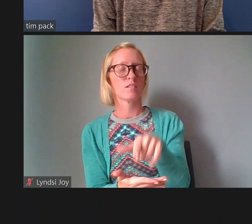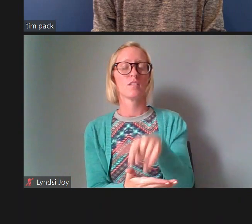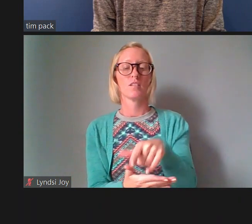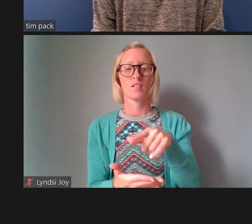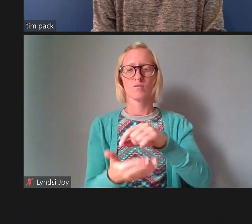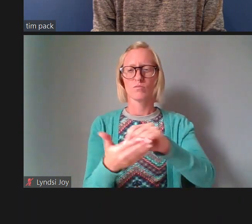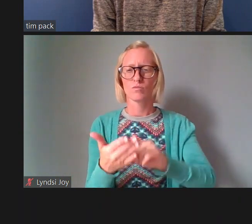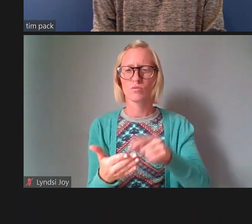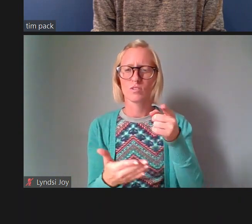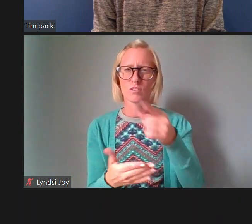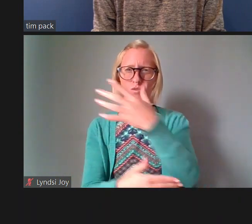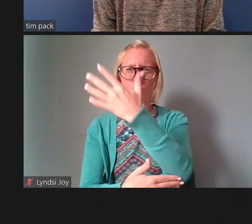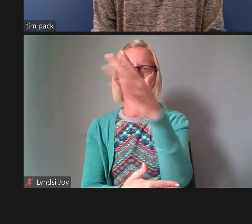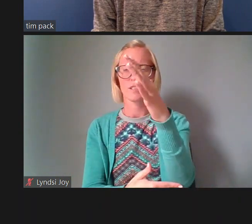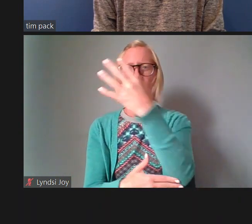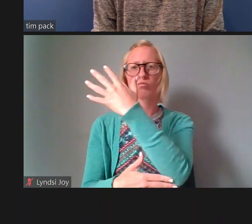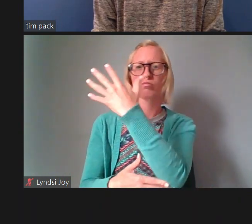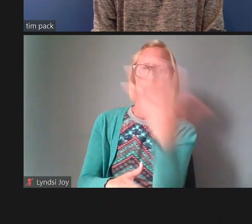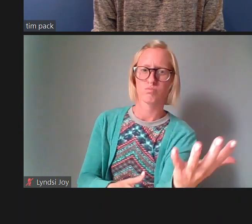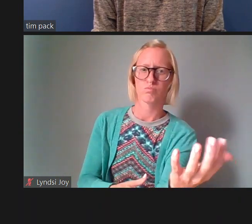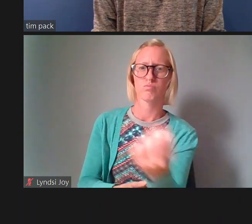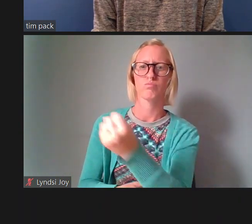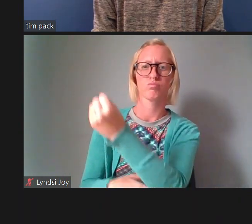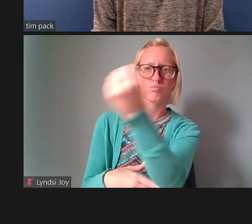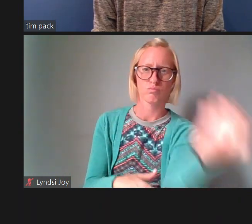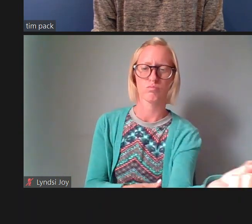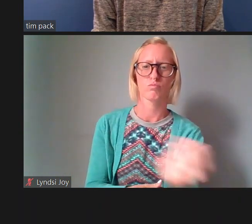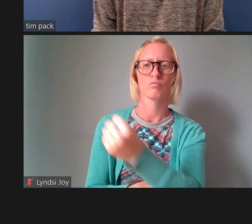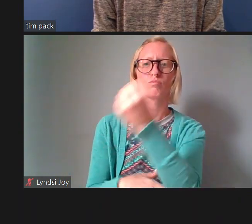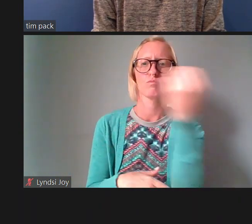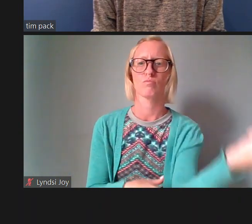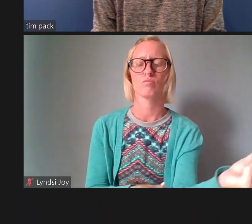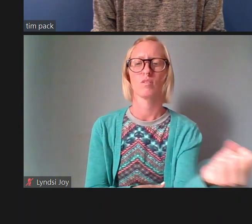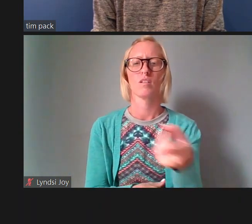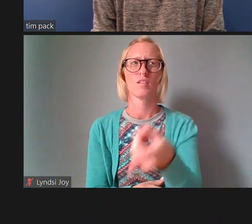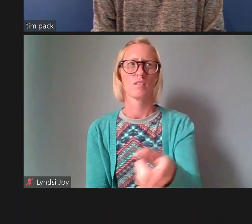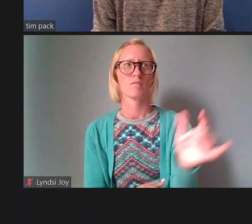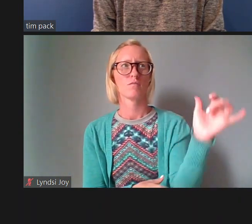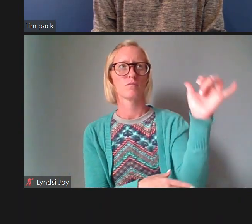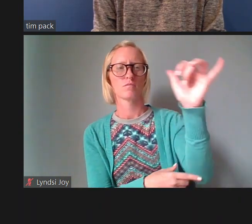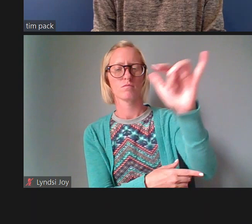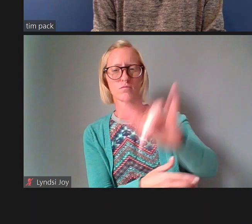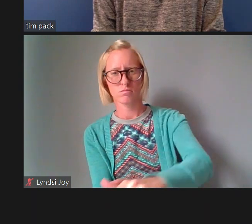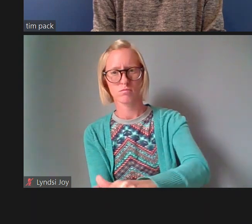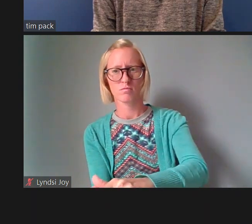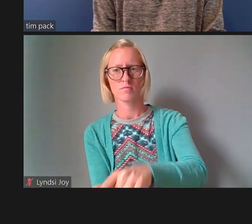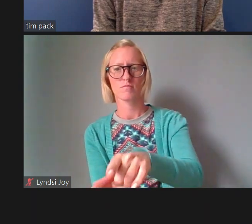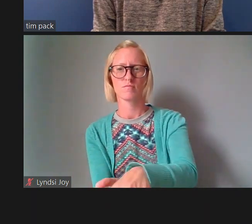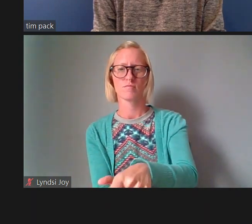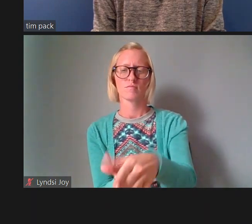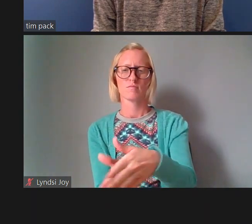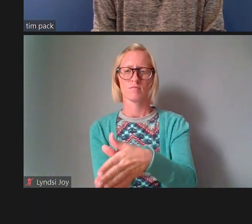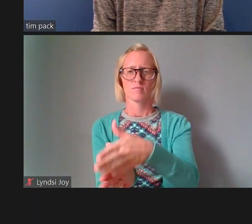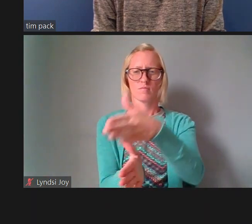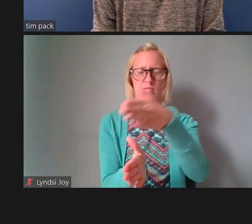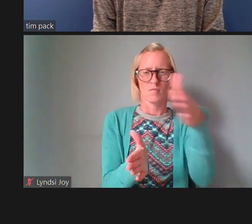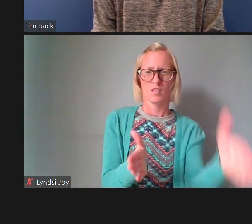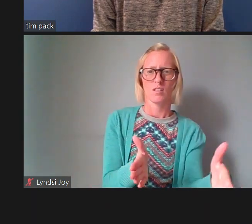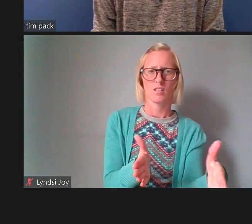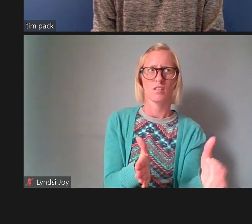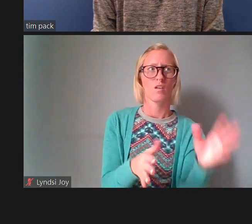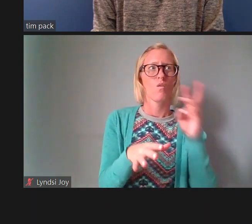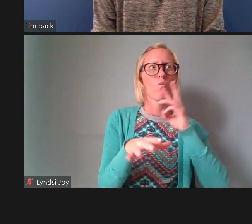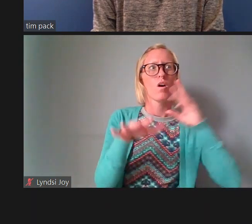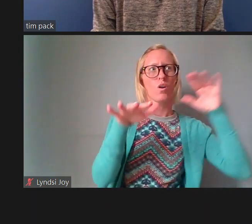gash visible in the trees. There were the splintered trunks and then the drag, leaving only a fringe of palm between the scar and the sea.